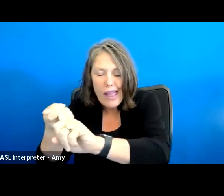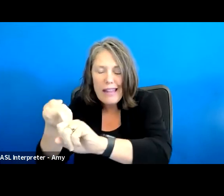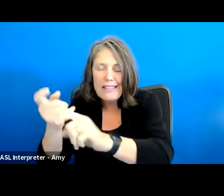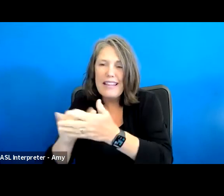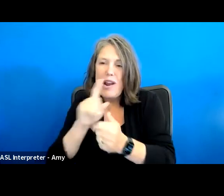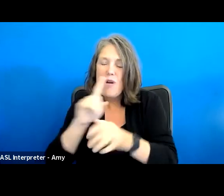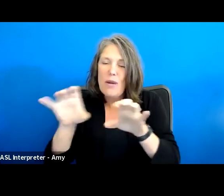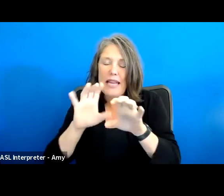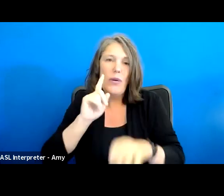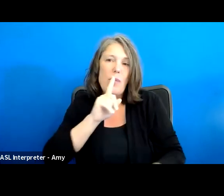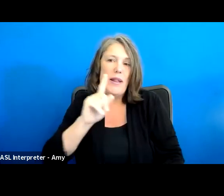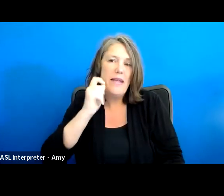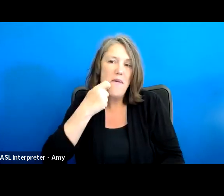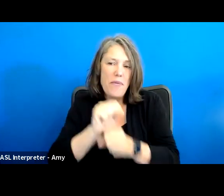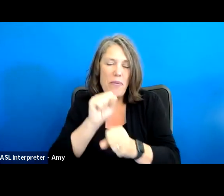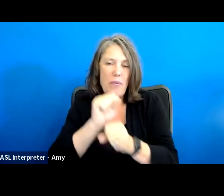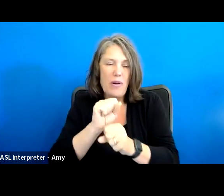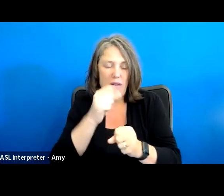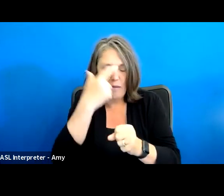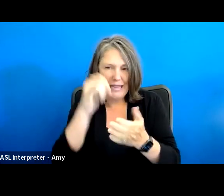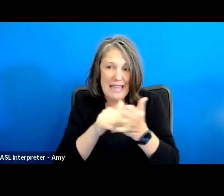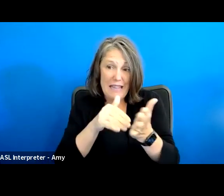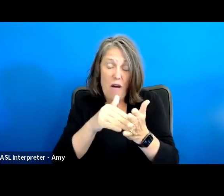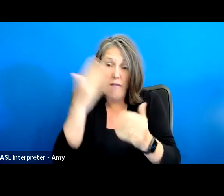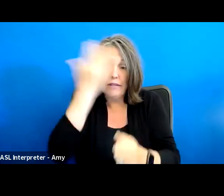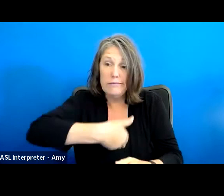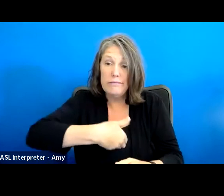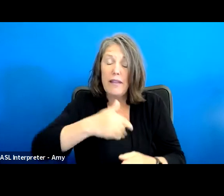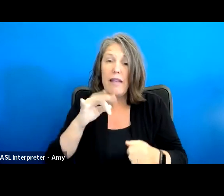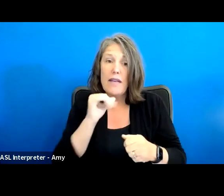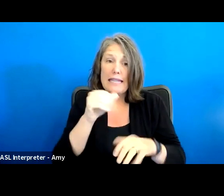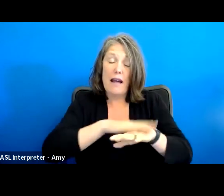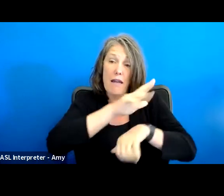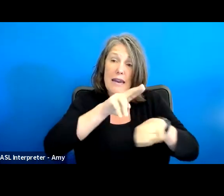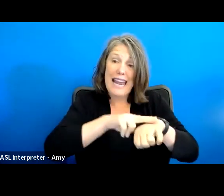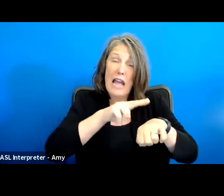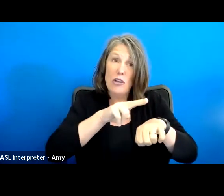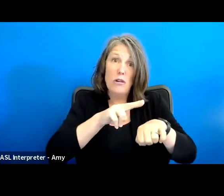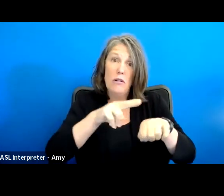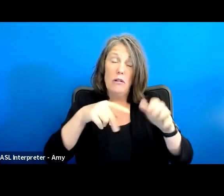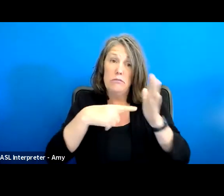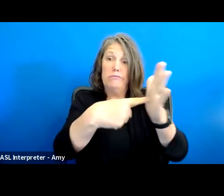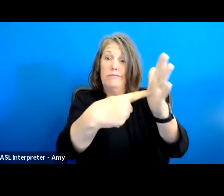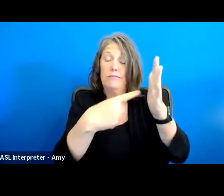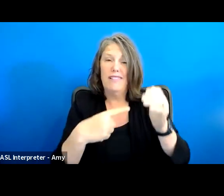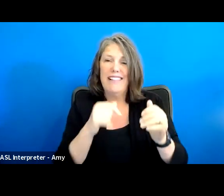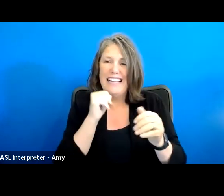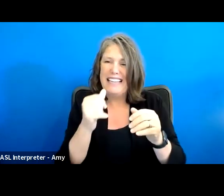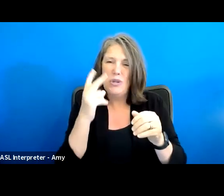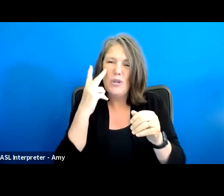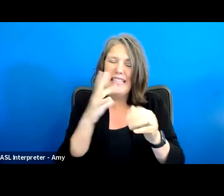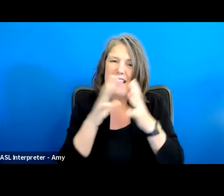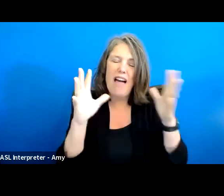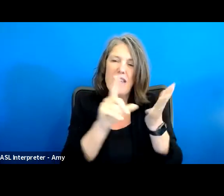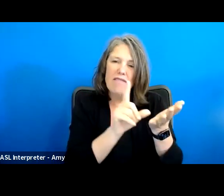really cool work. Because that's often overlooked. If it's not on a national scale, it often doesn't get a lot of press, a lot of